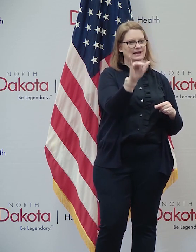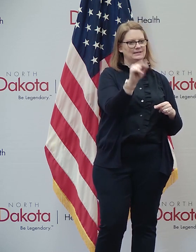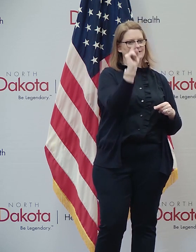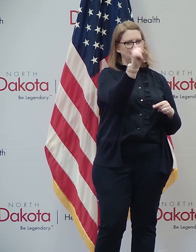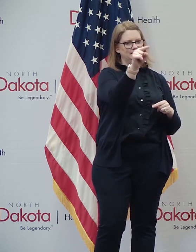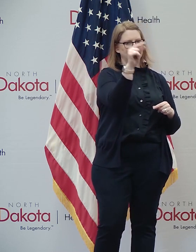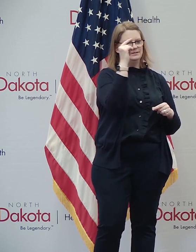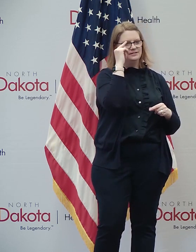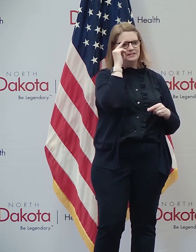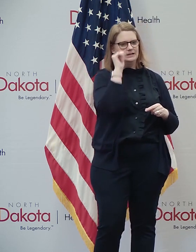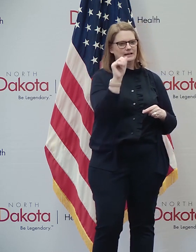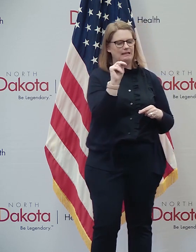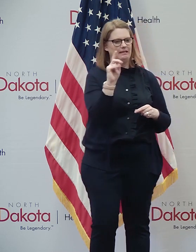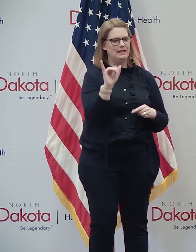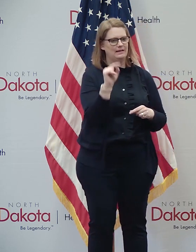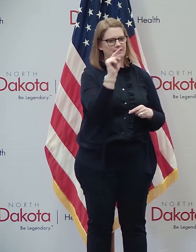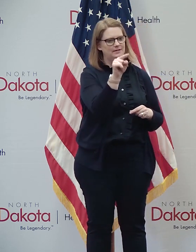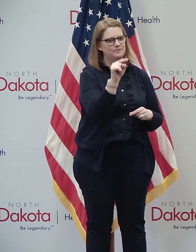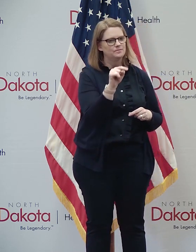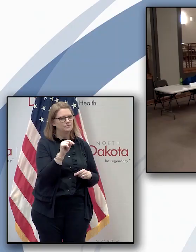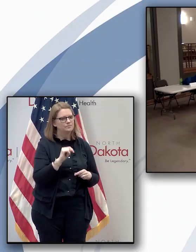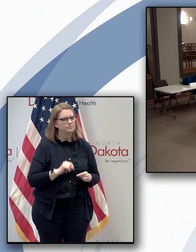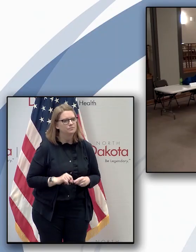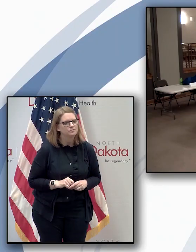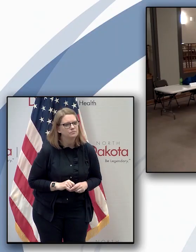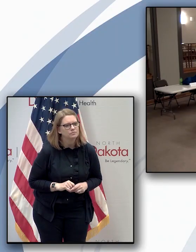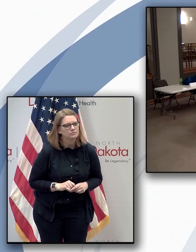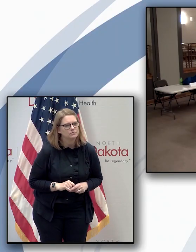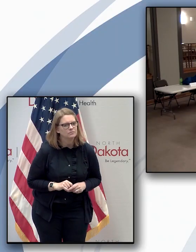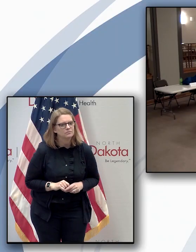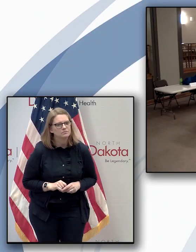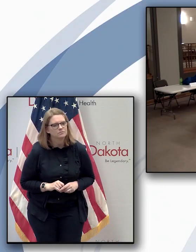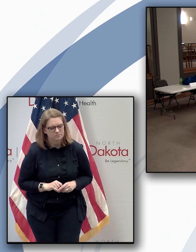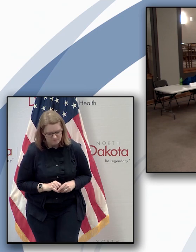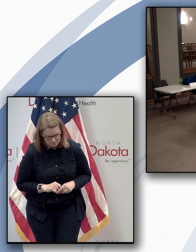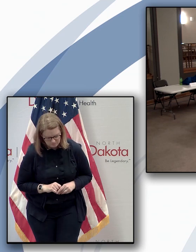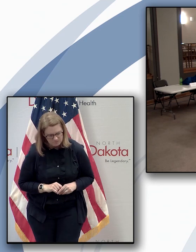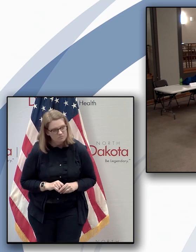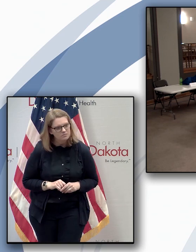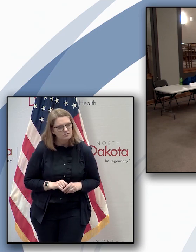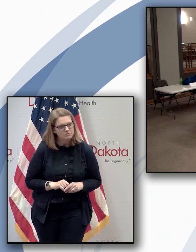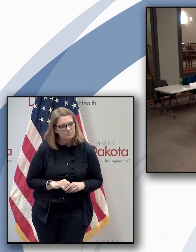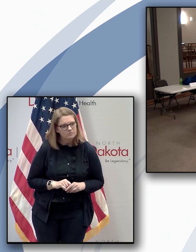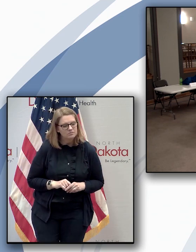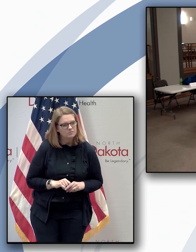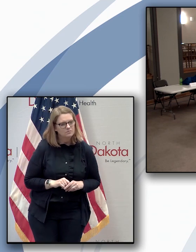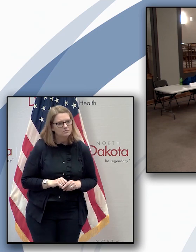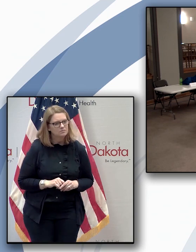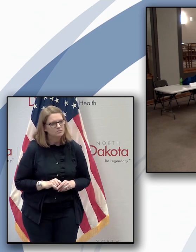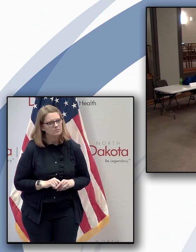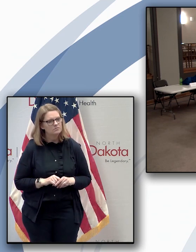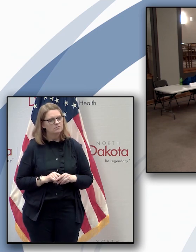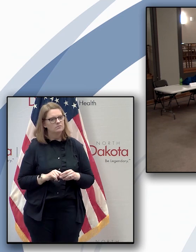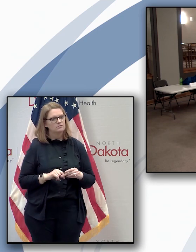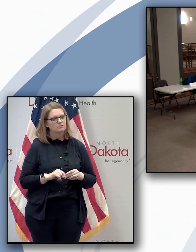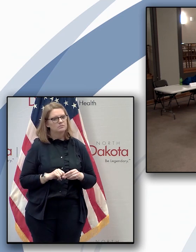have an update on that number at this point. I know we can get you that number. I don't have it off the top of my head.